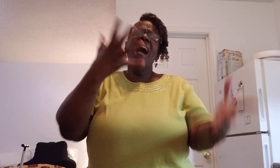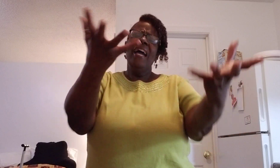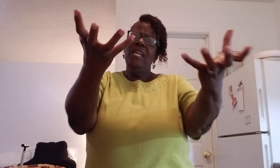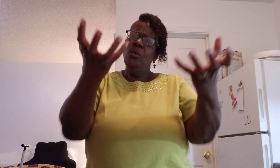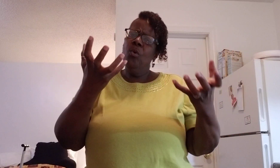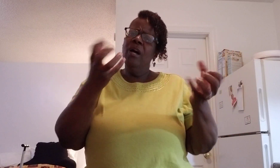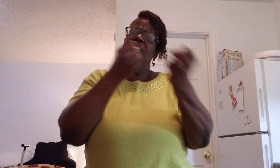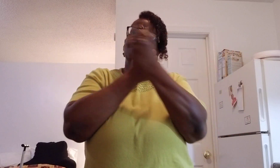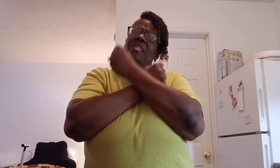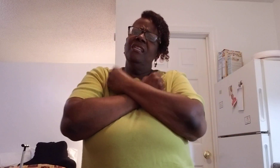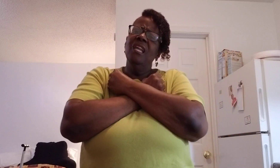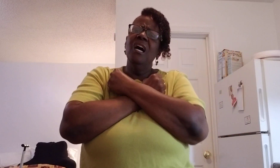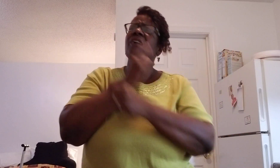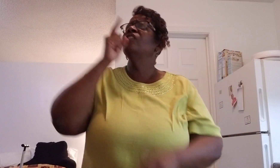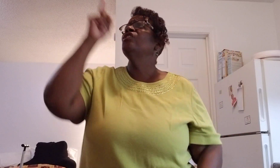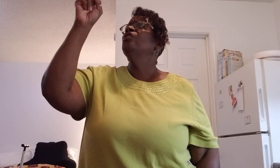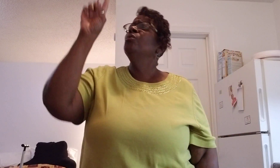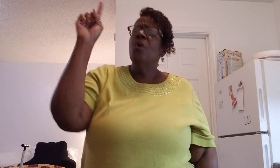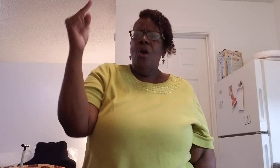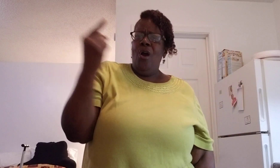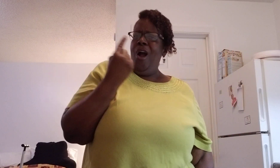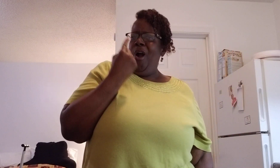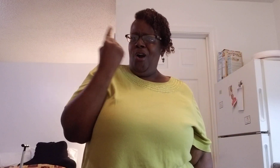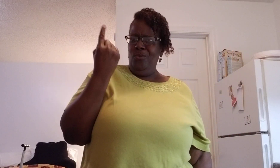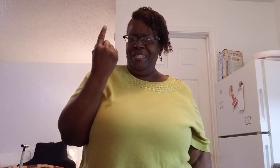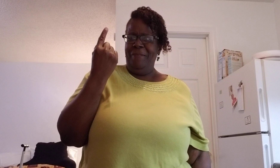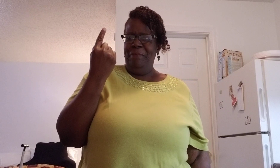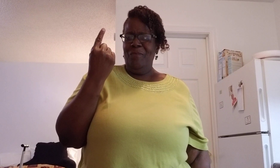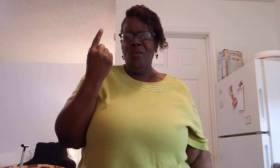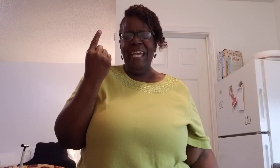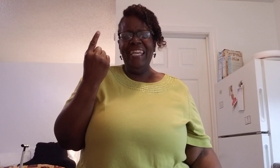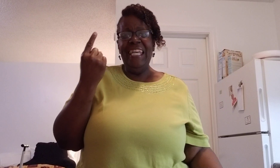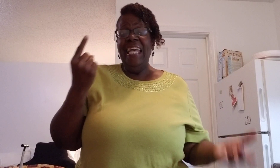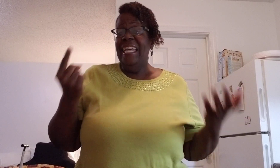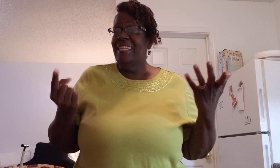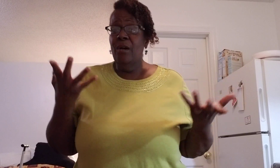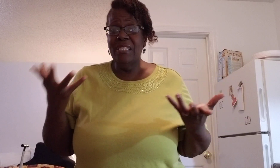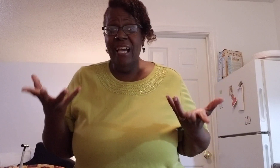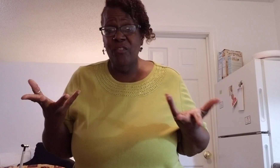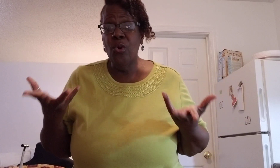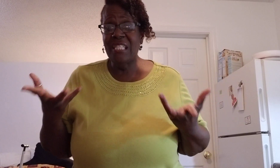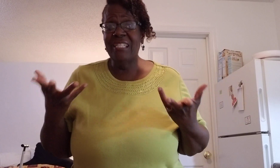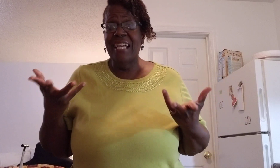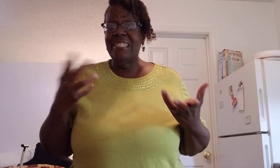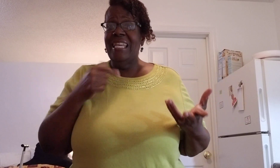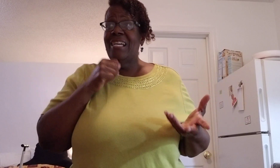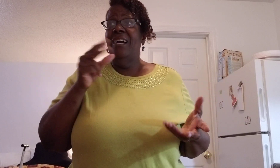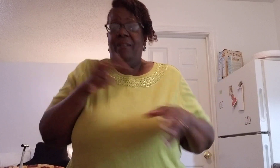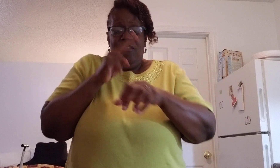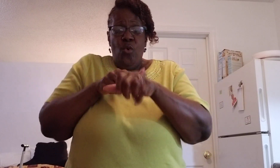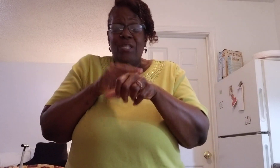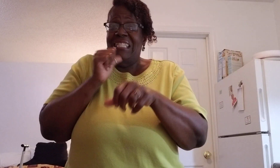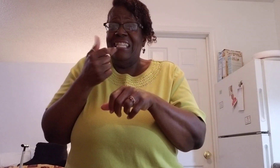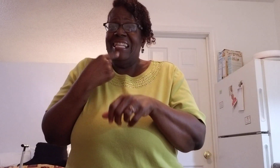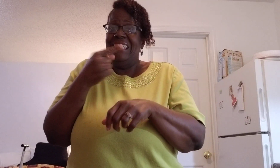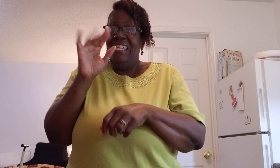I want to love you only. Okay? Now, it's that, of course, it's not saying